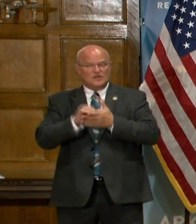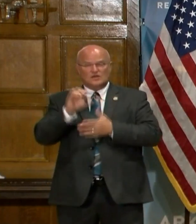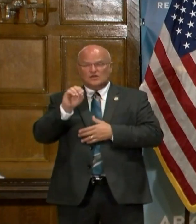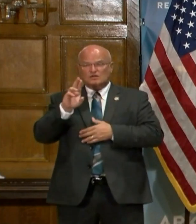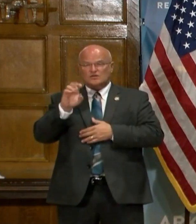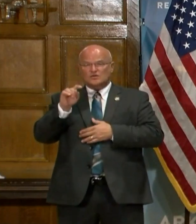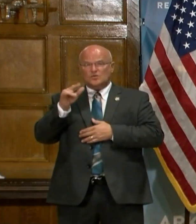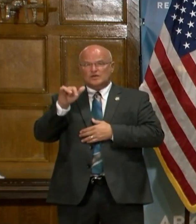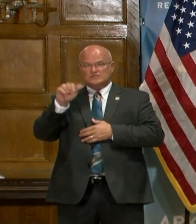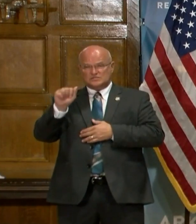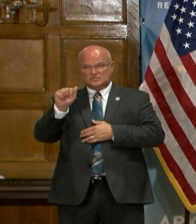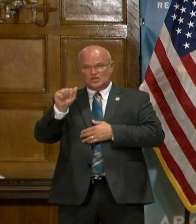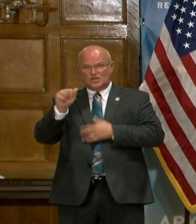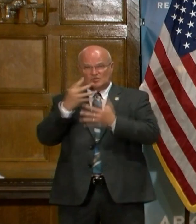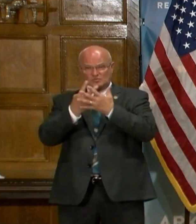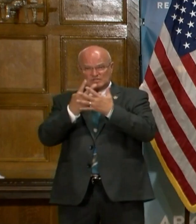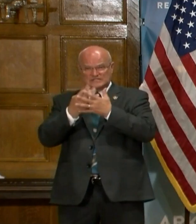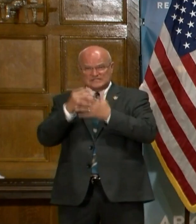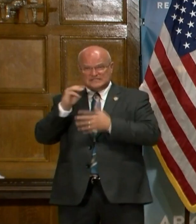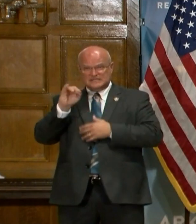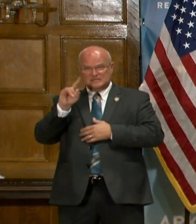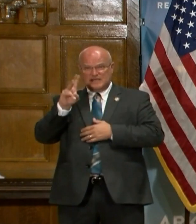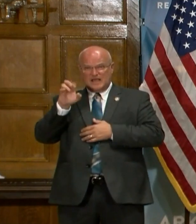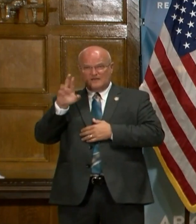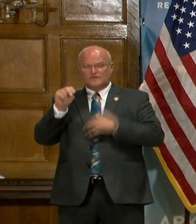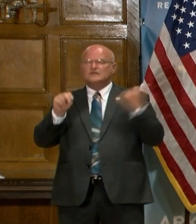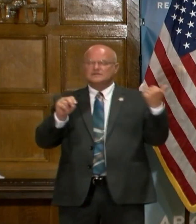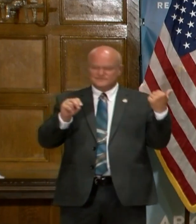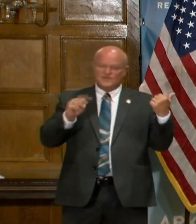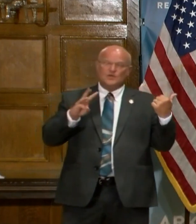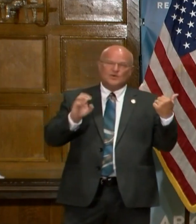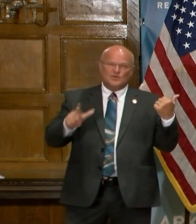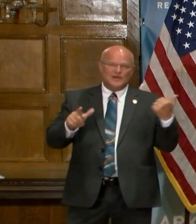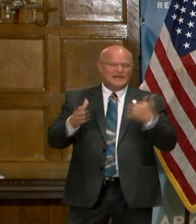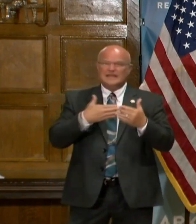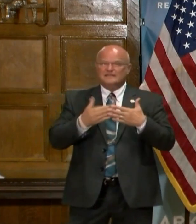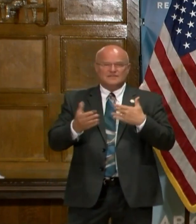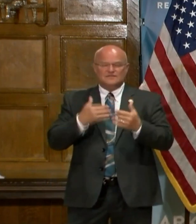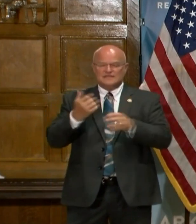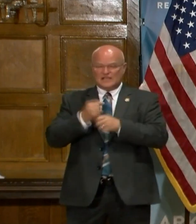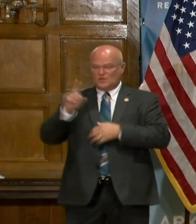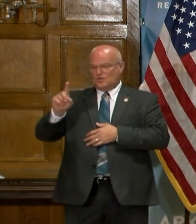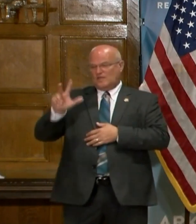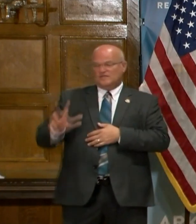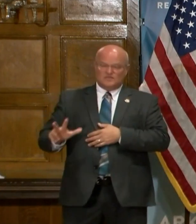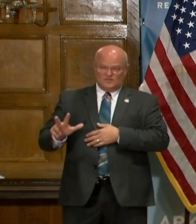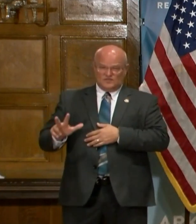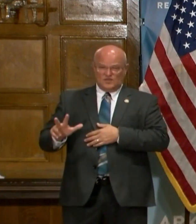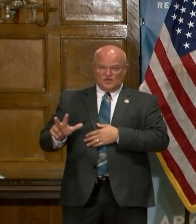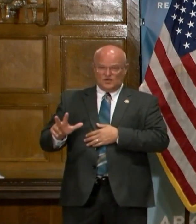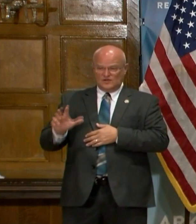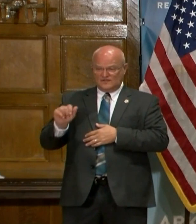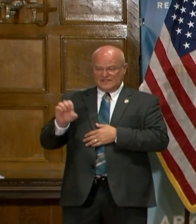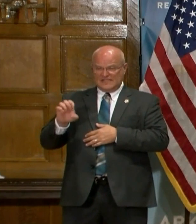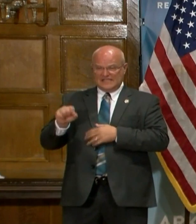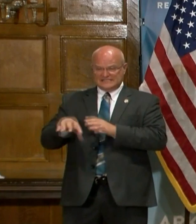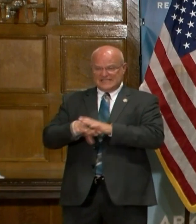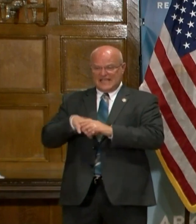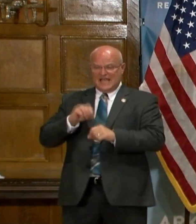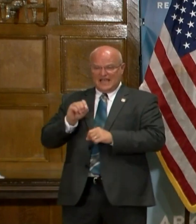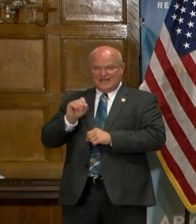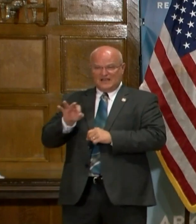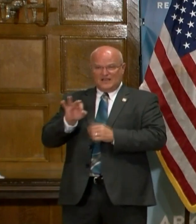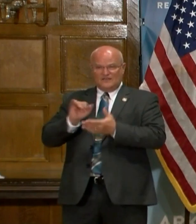Washita River unit in Malvern. Which is it? Well, even if you take 1/3 of the cases out